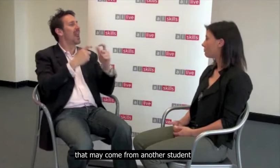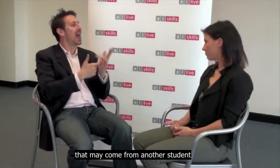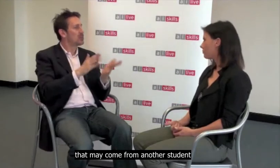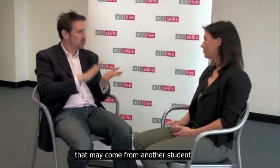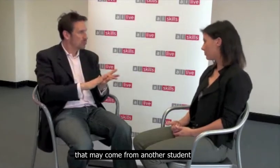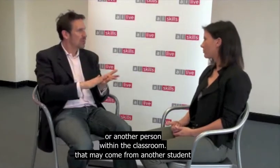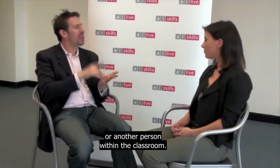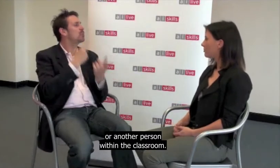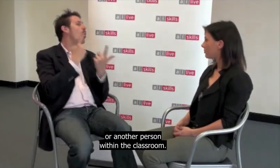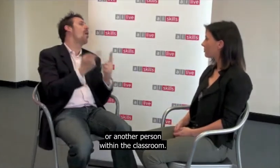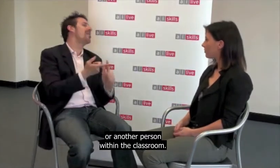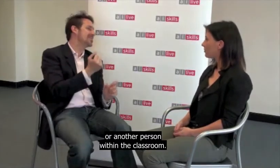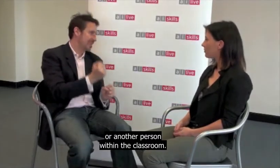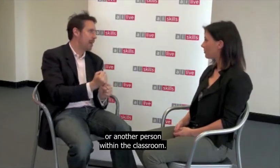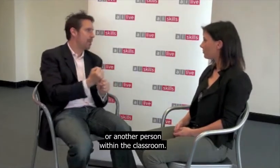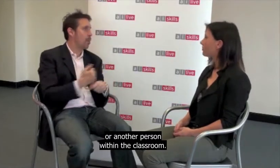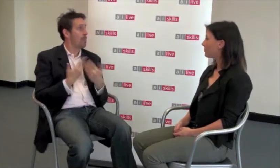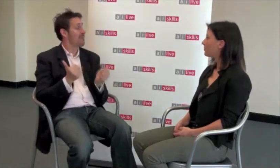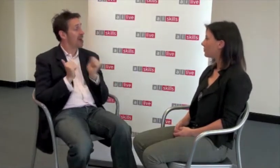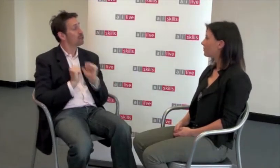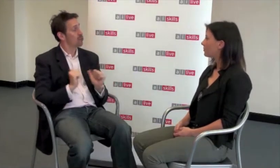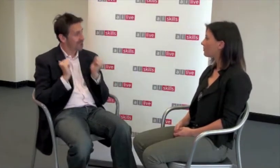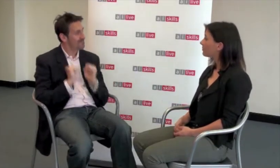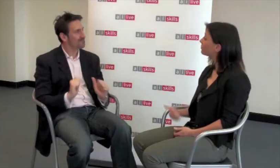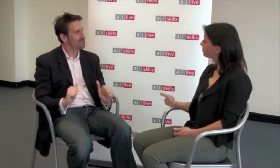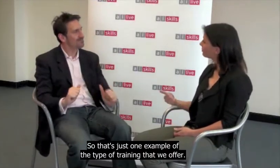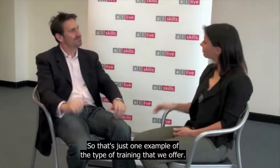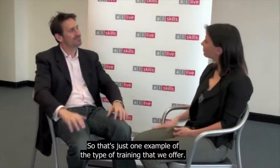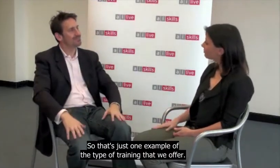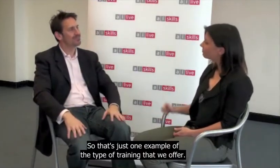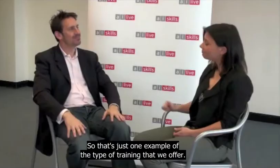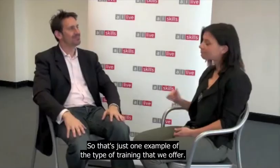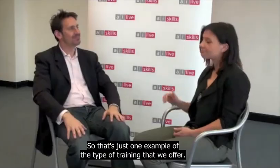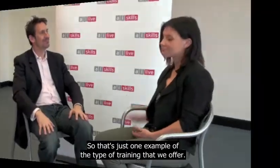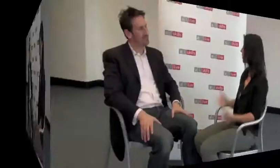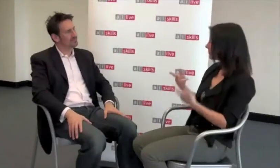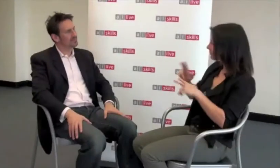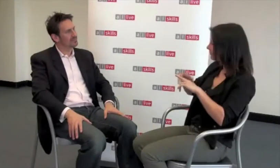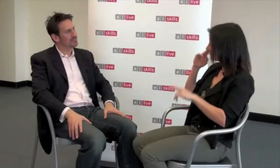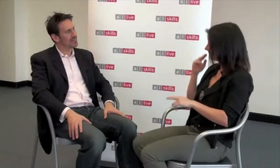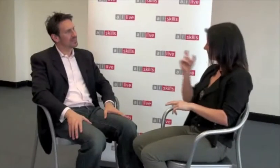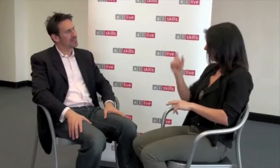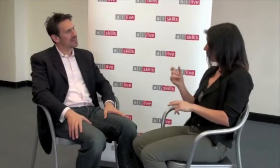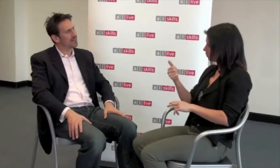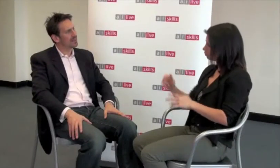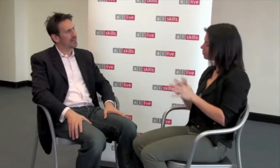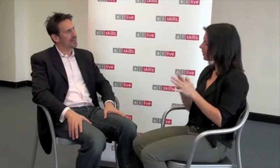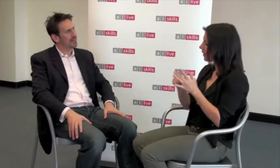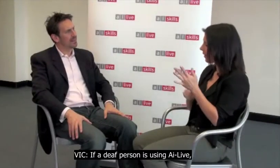or another person within the classroom. So that's just one example of the type of training that we offer. If a deaf